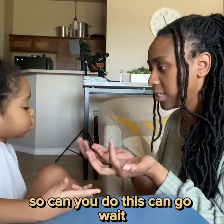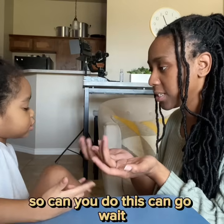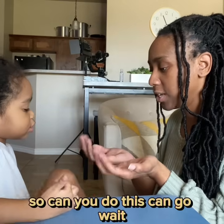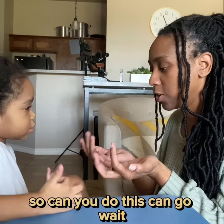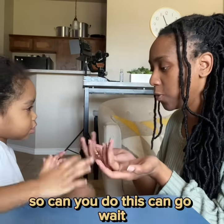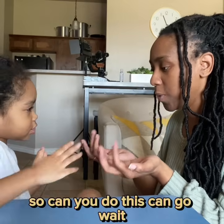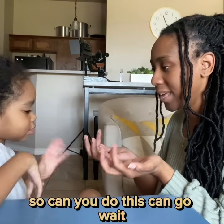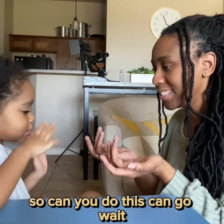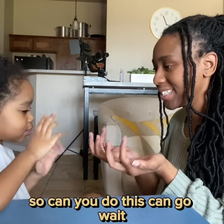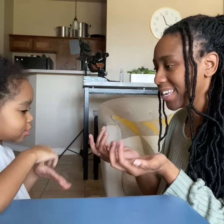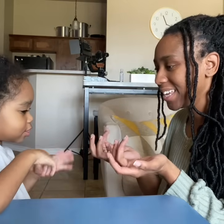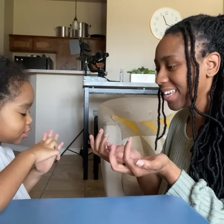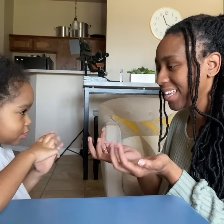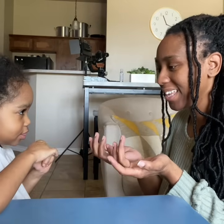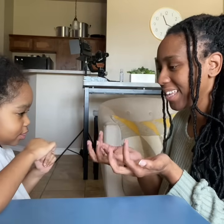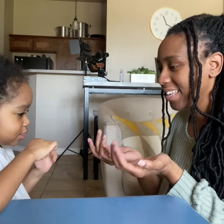Can you go wait?